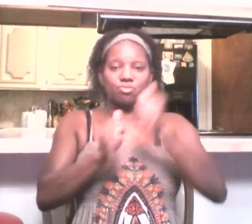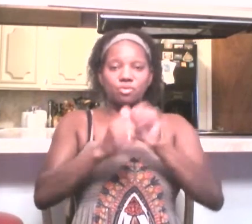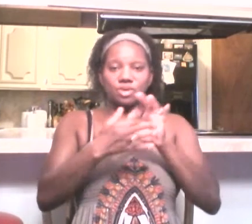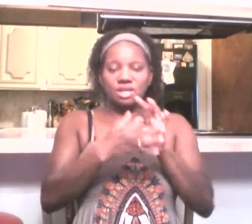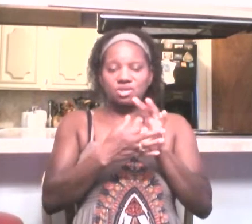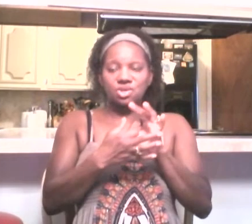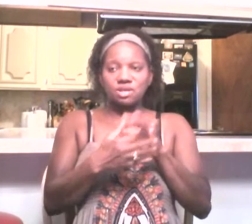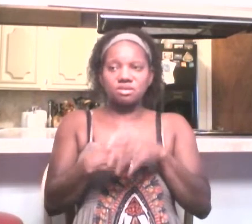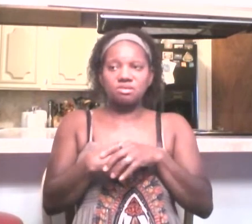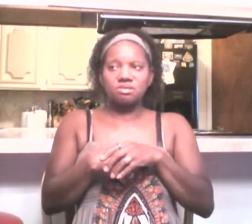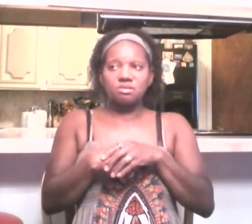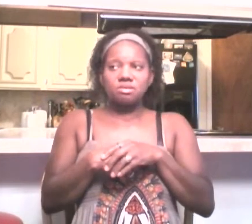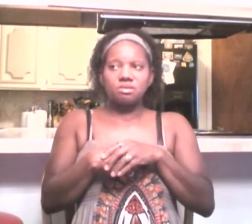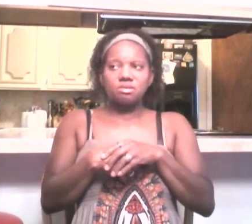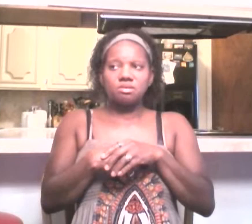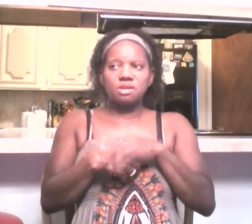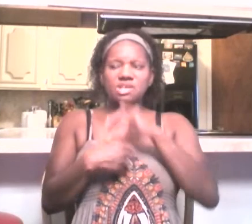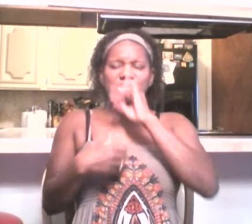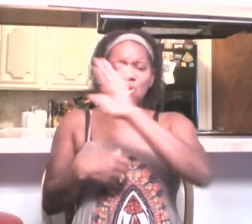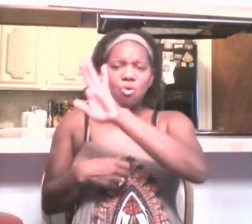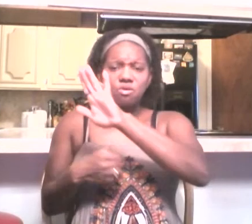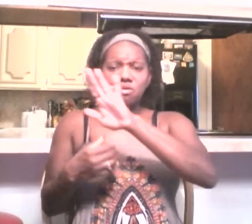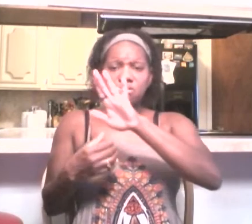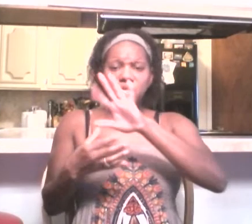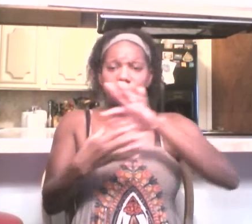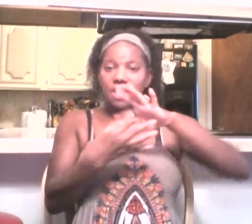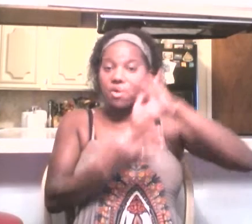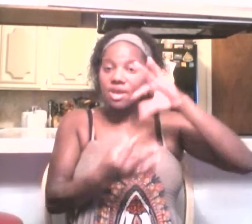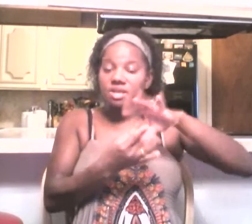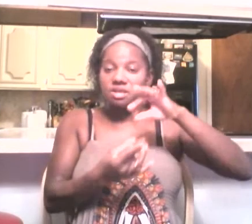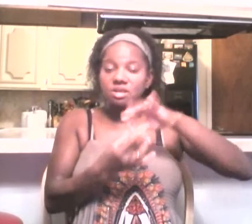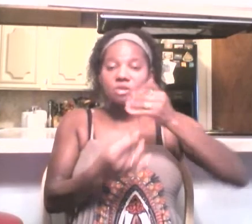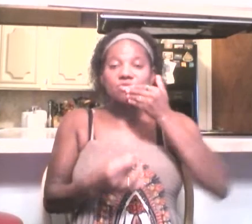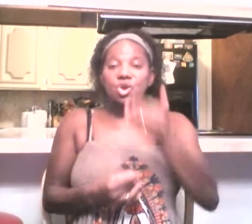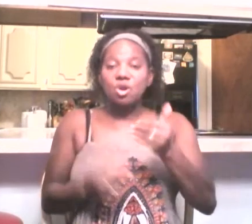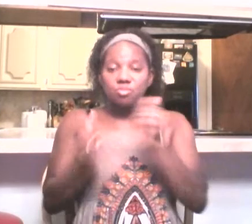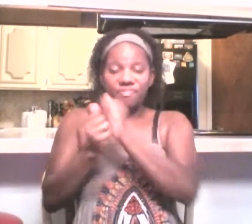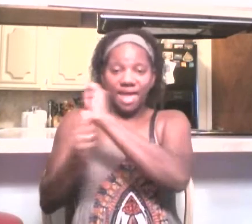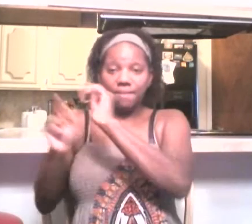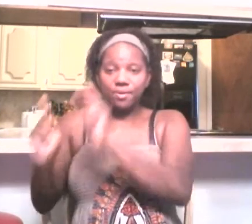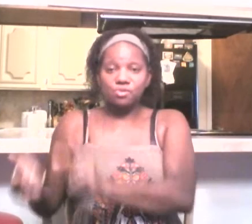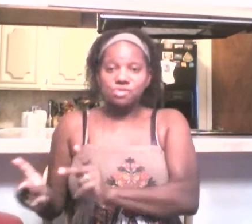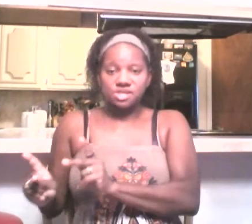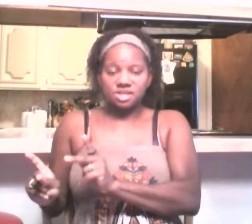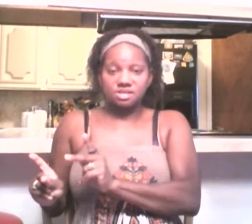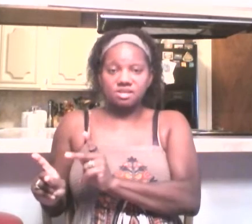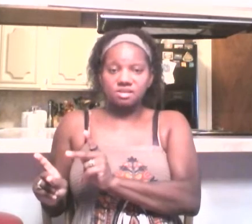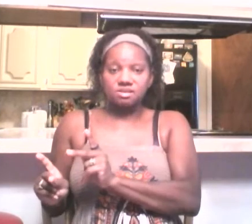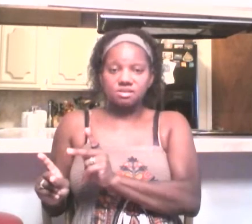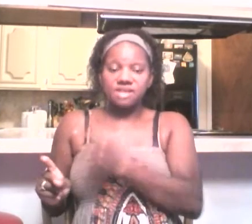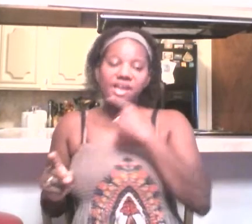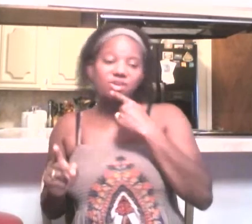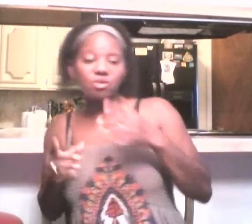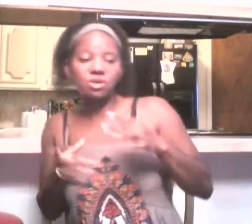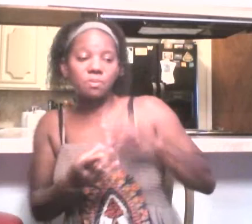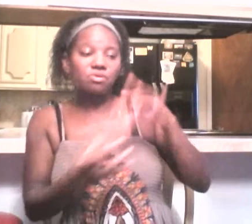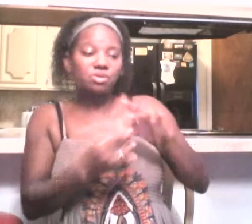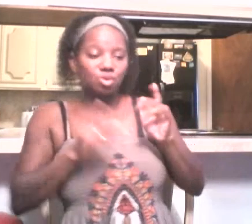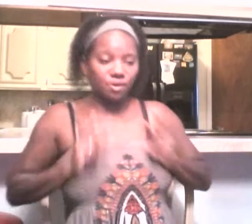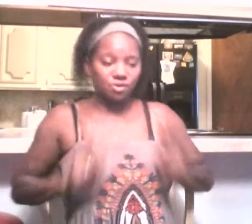with relationships. Is your spirit good with that person? Say you're a spiritual